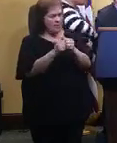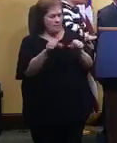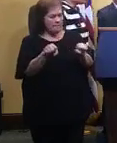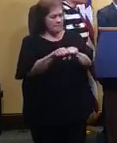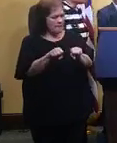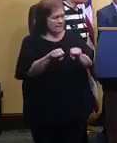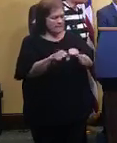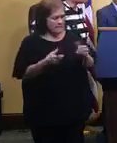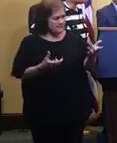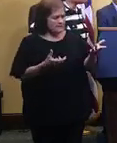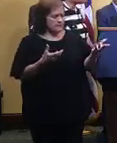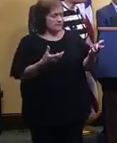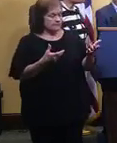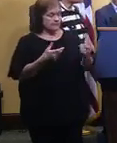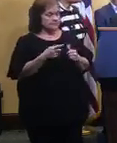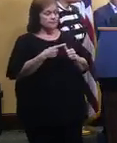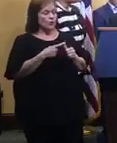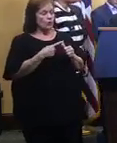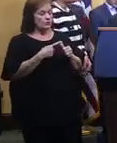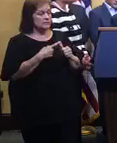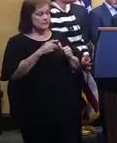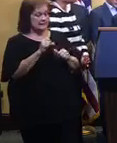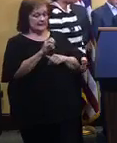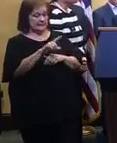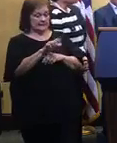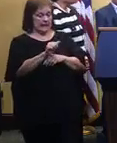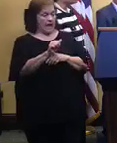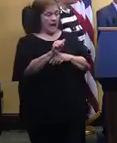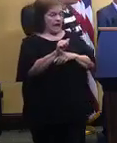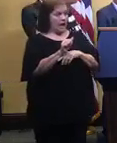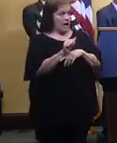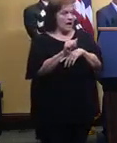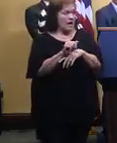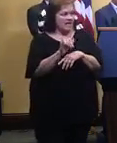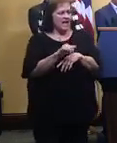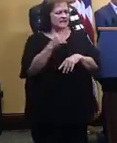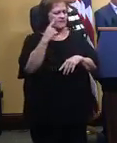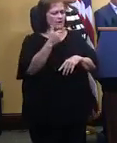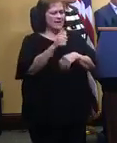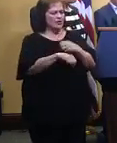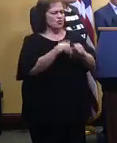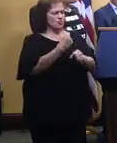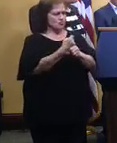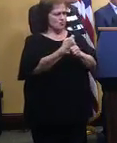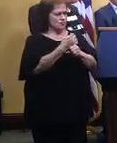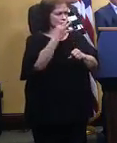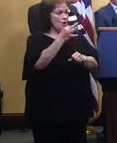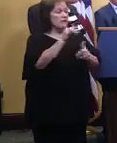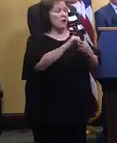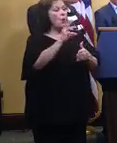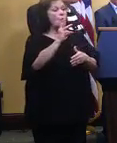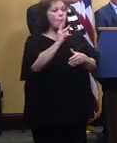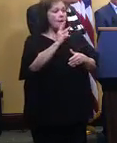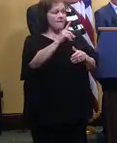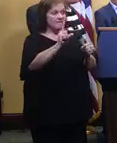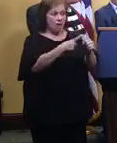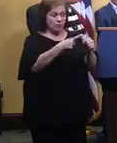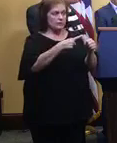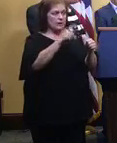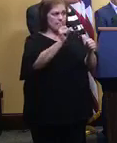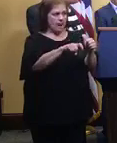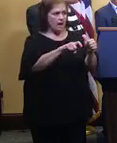Well, first of all, the seal is a storage for a 10-year level event. So the water has to get off the street to